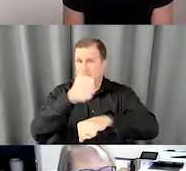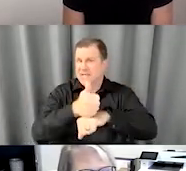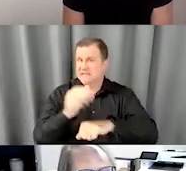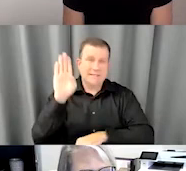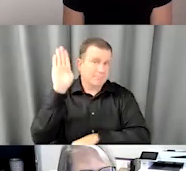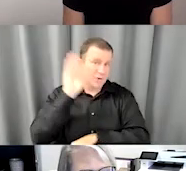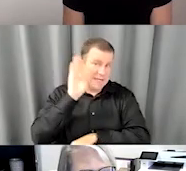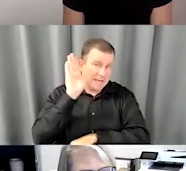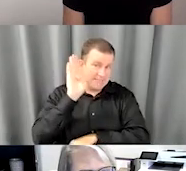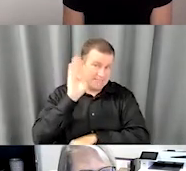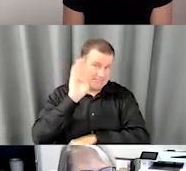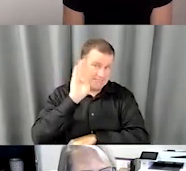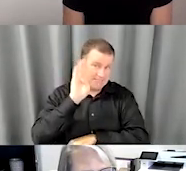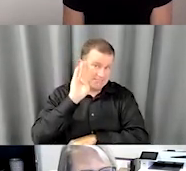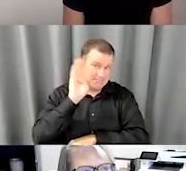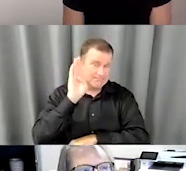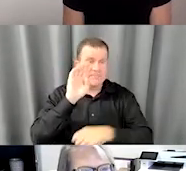M&N is based in Birmingham.